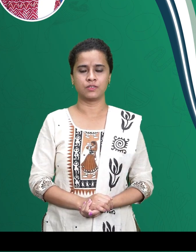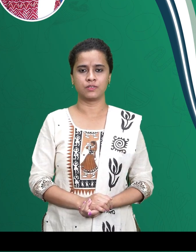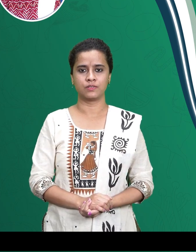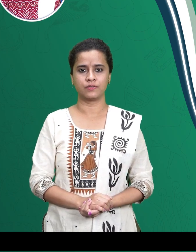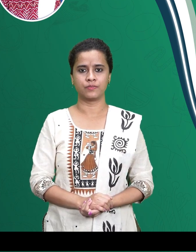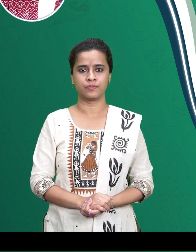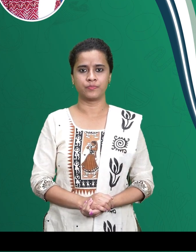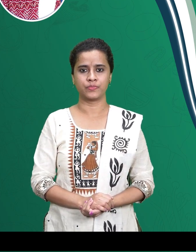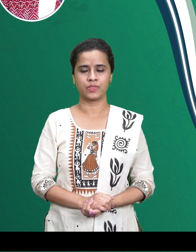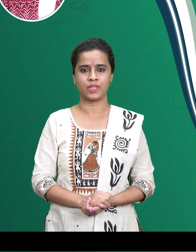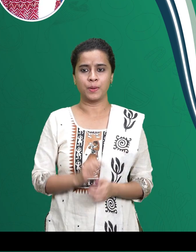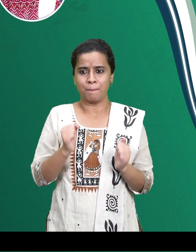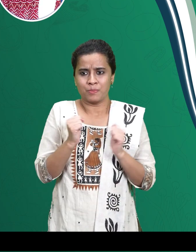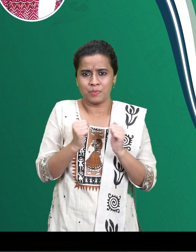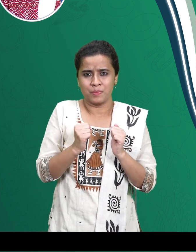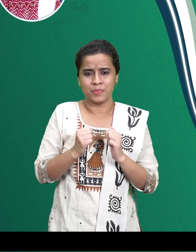Hydrophobia